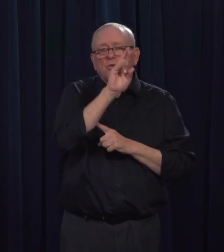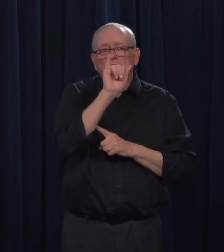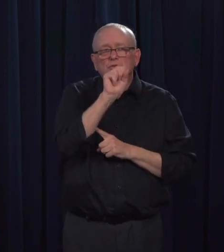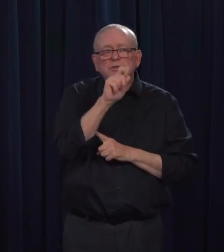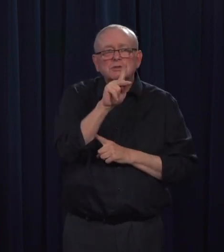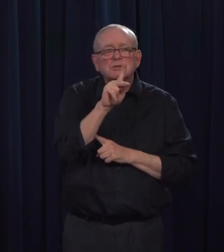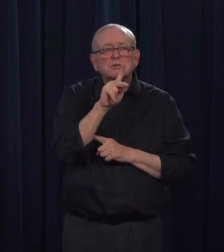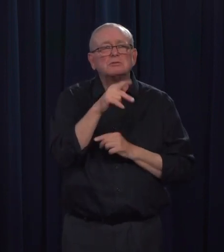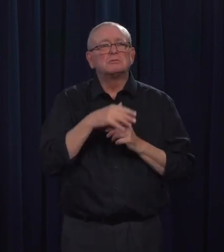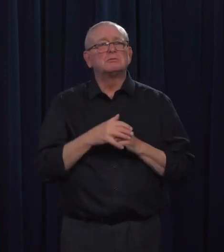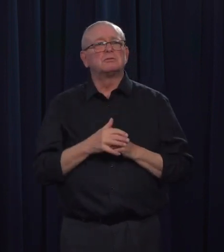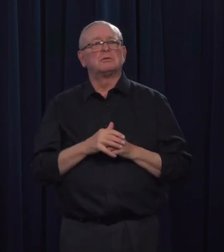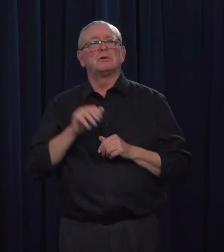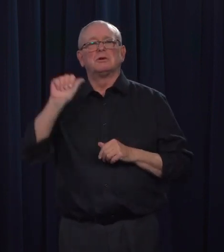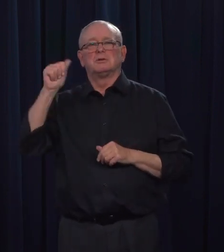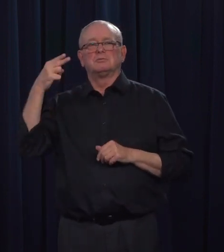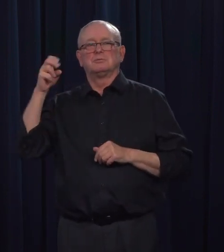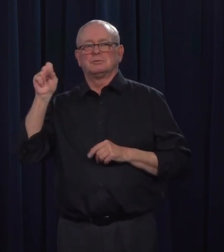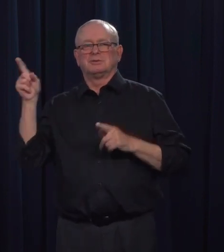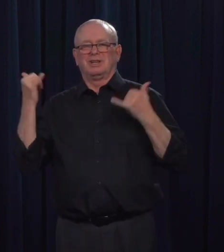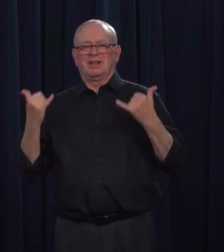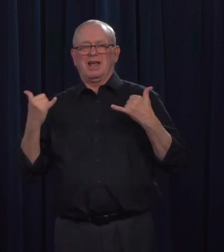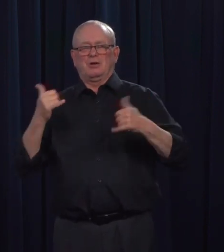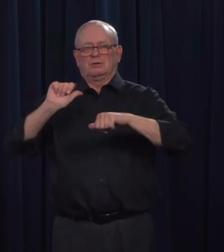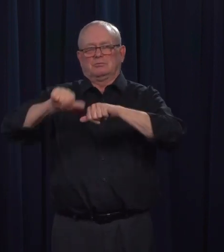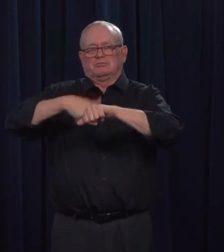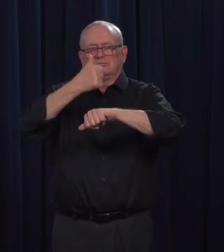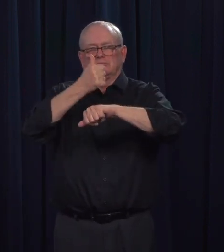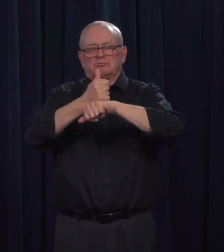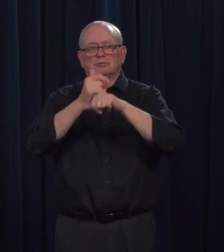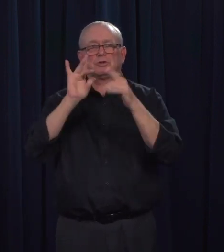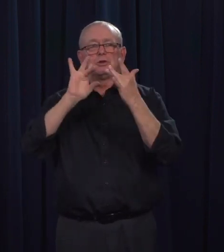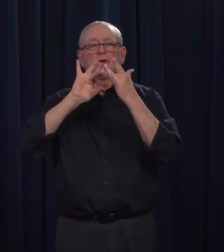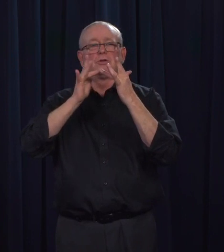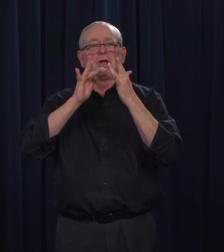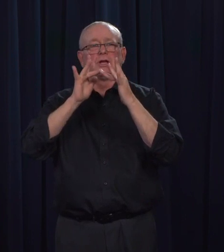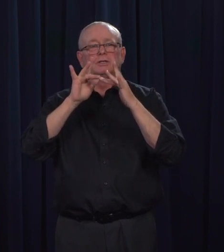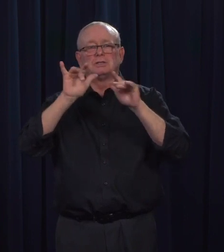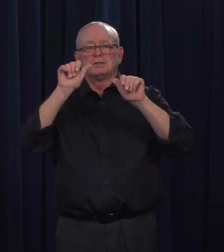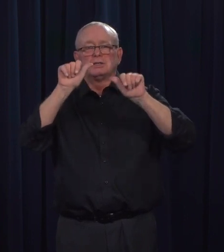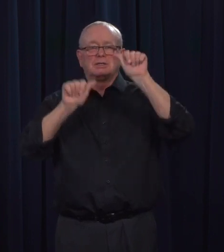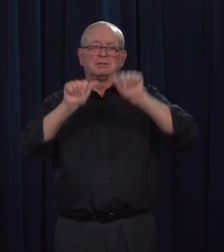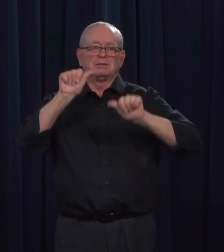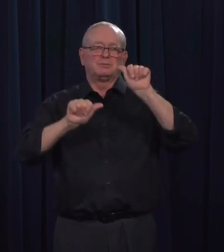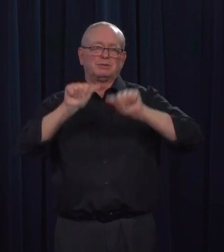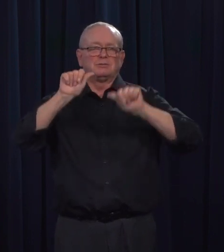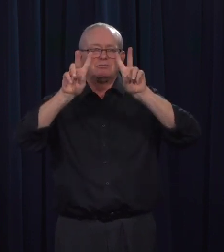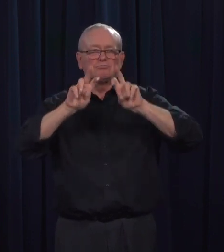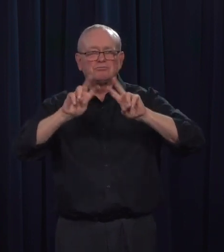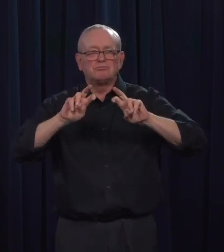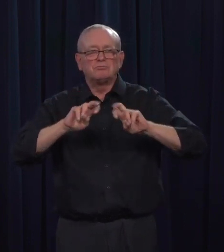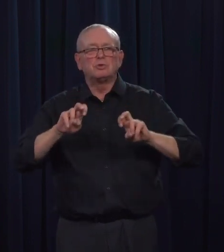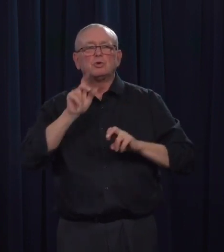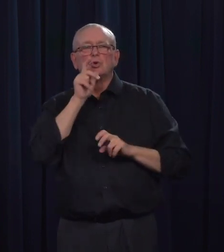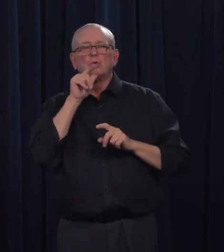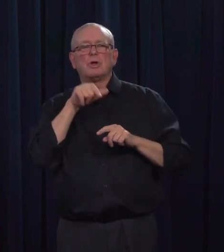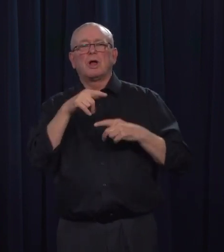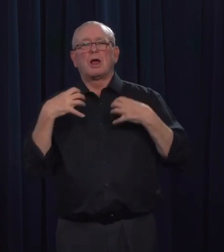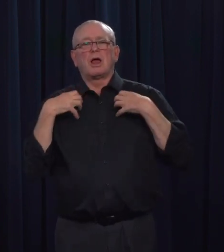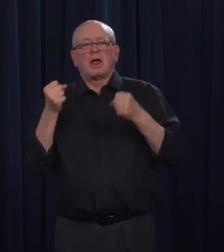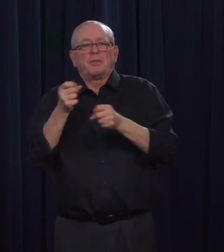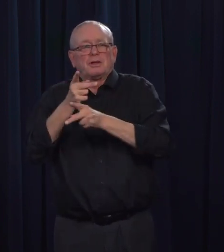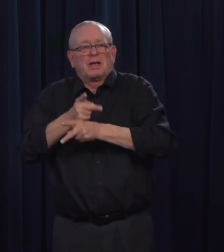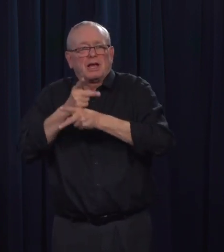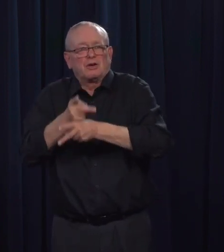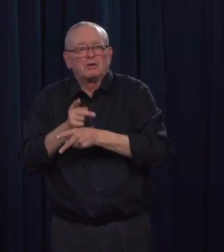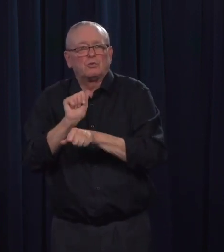an online assessment tool specifically for healthcare workers, which will launch tomorrow morning. Any healthcare worker in Alberta